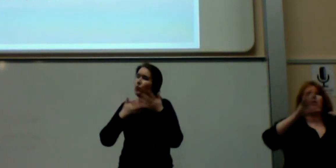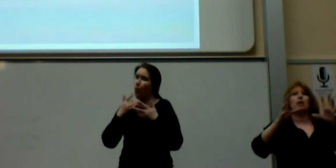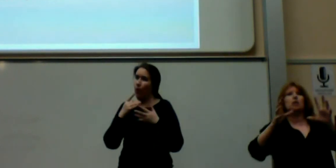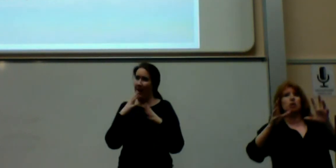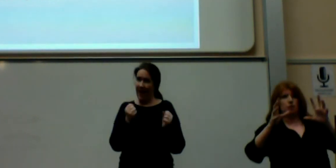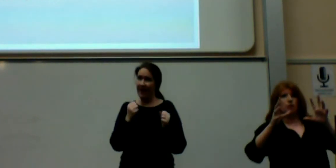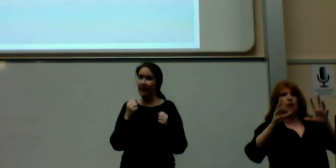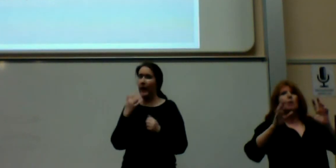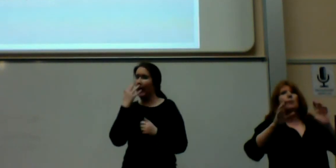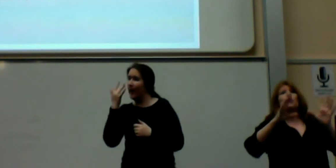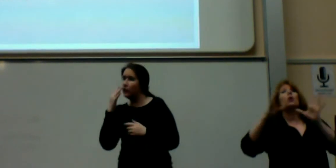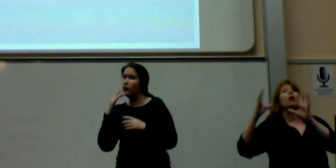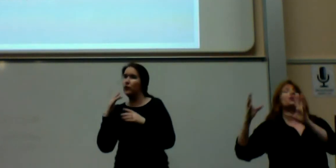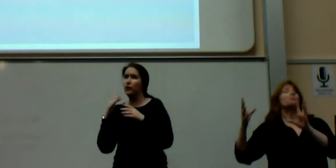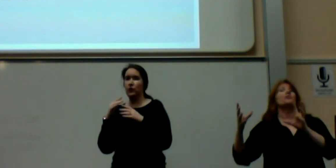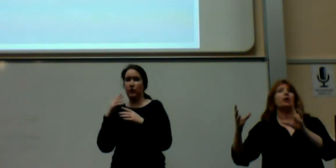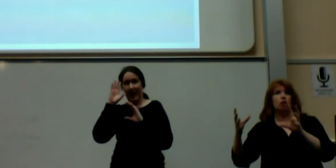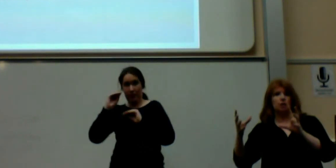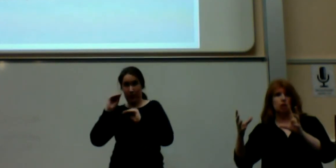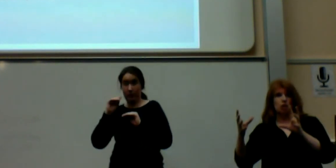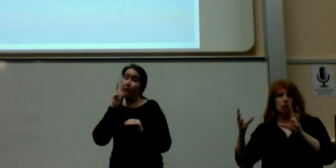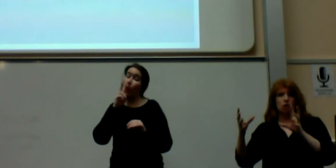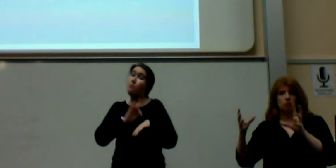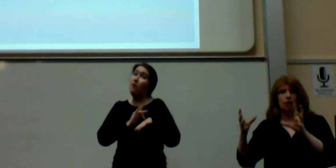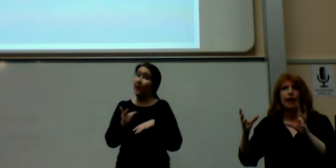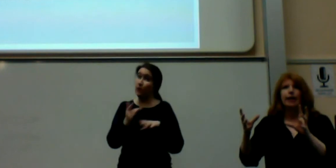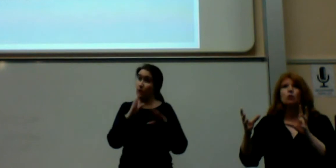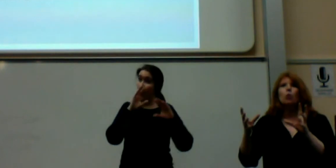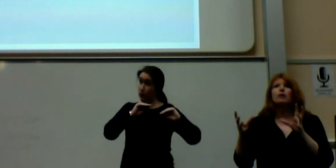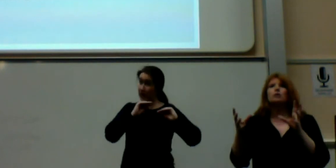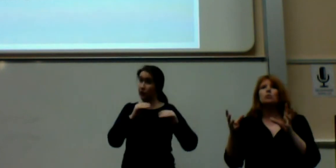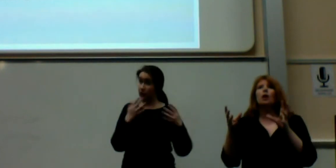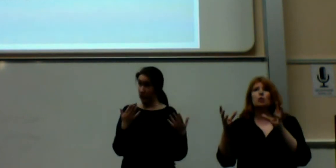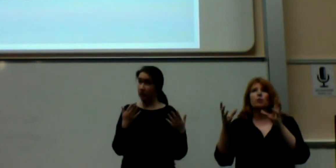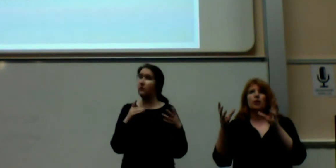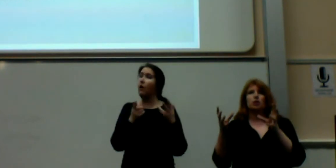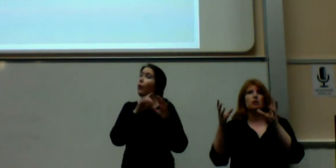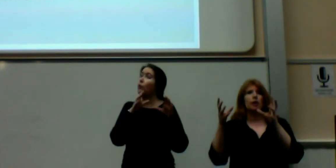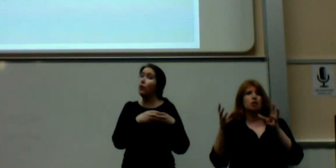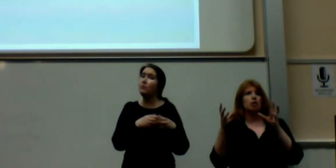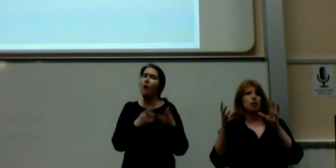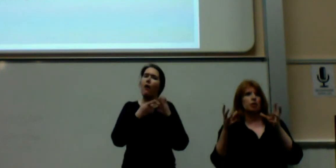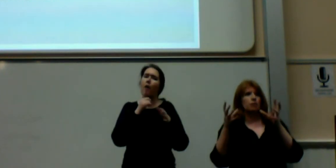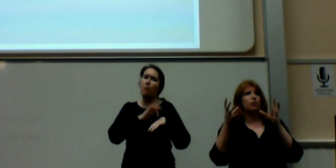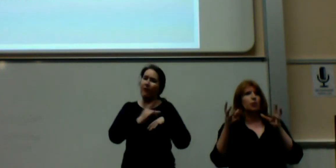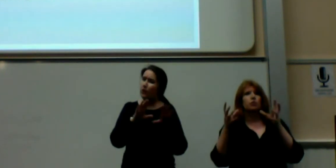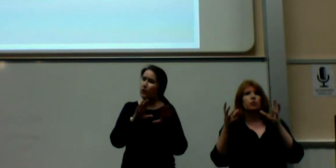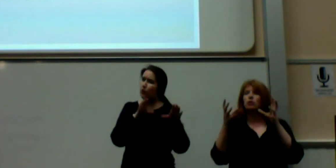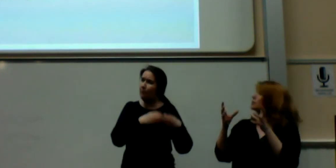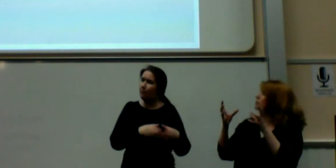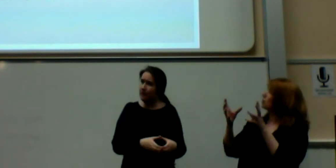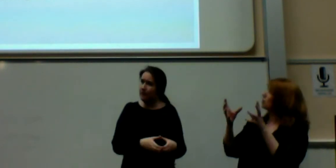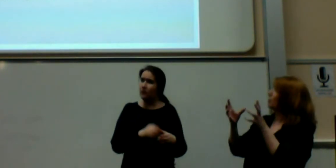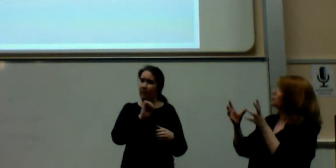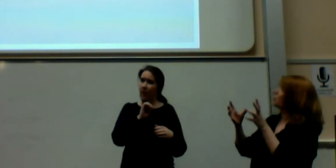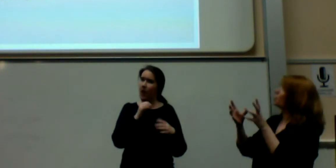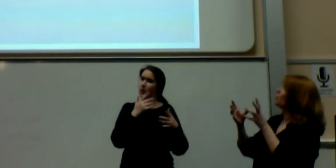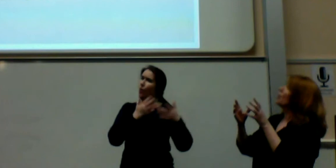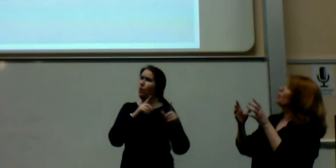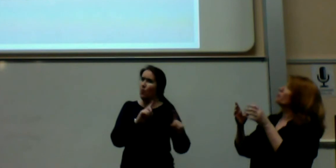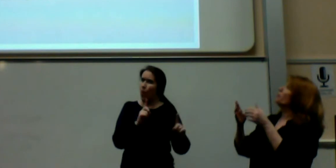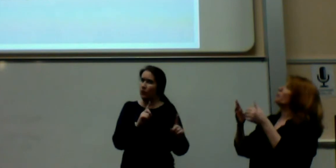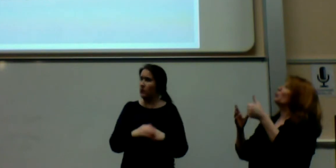age and education. But then we go on to professional education. And where do other professional education folks look